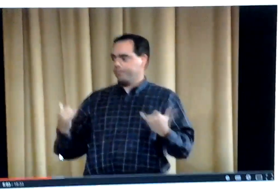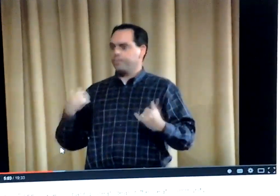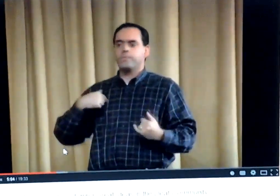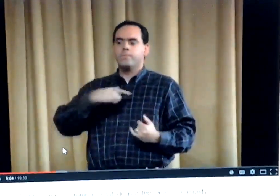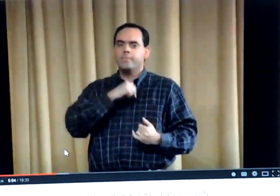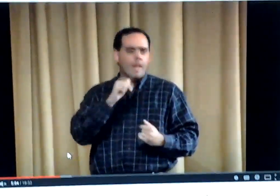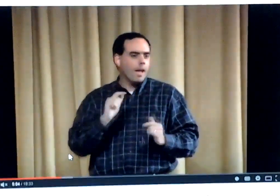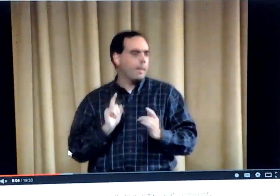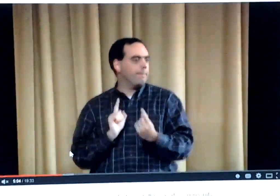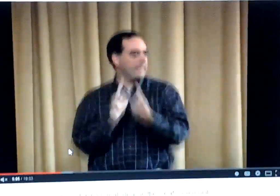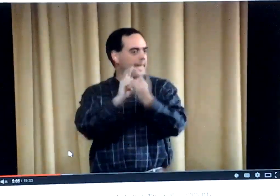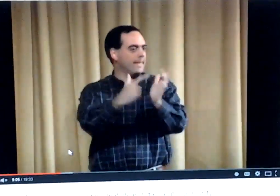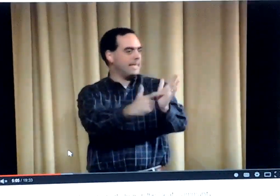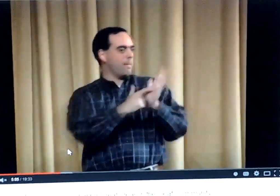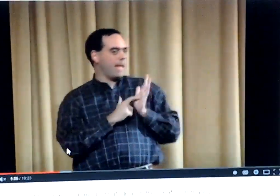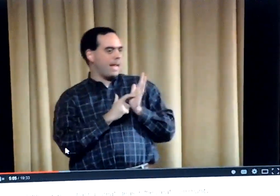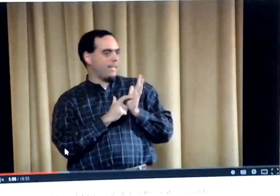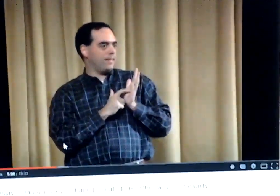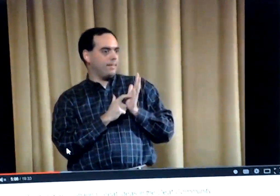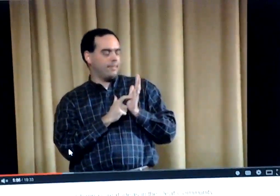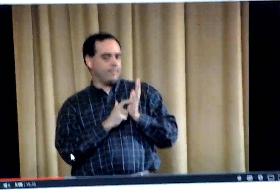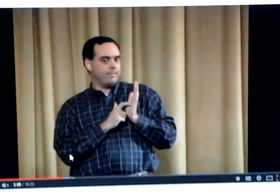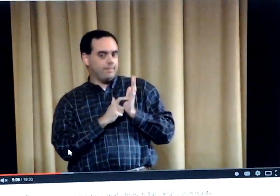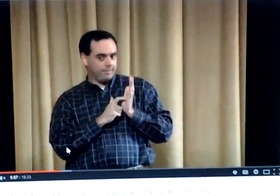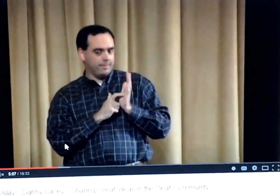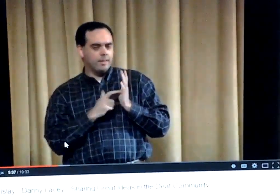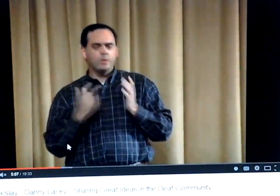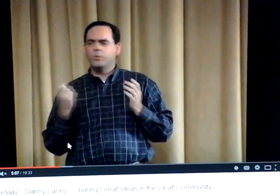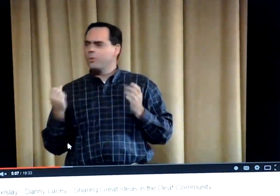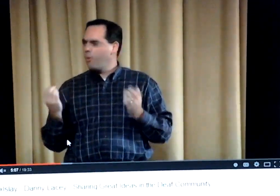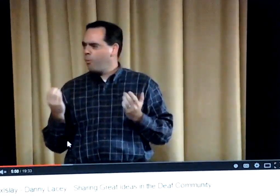So, we don't need the emphasis on this test, but other things.